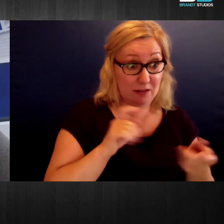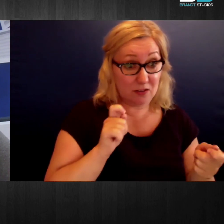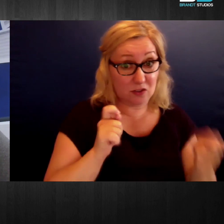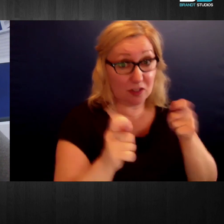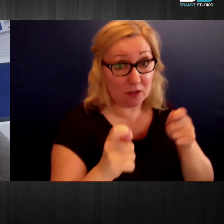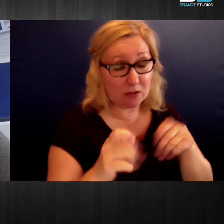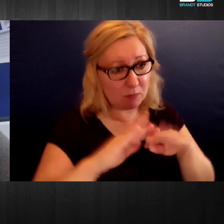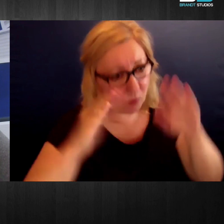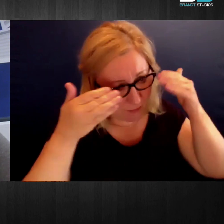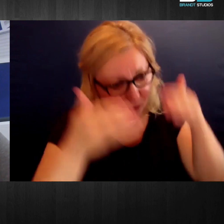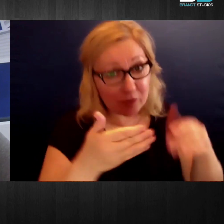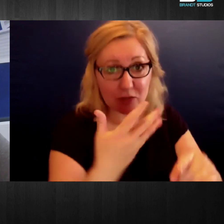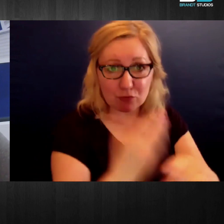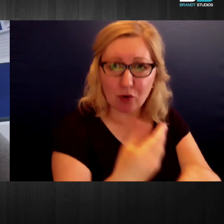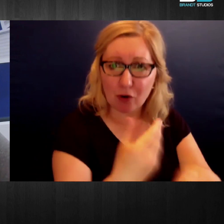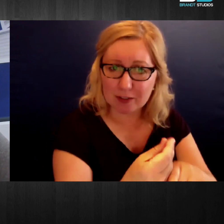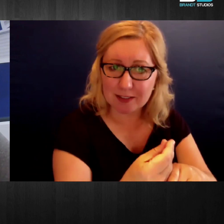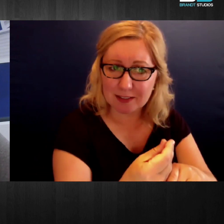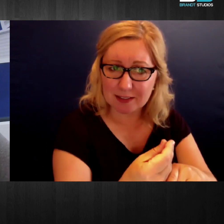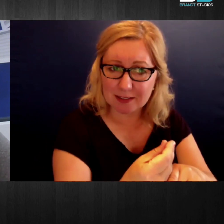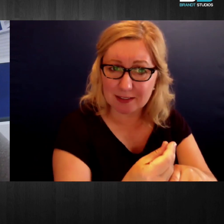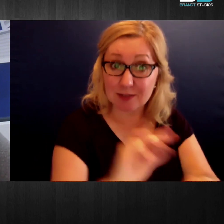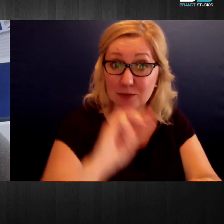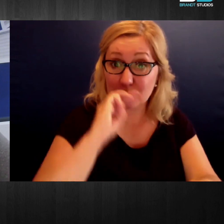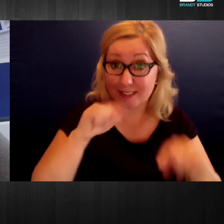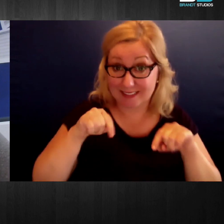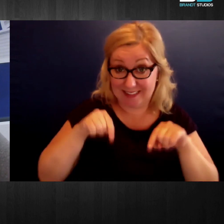at the start of this year, to get a secondment for my position as a